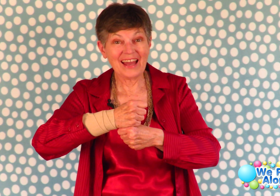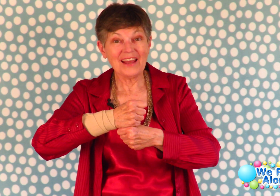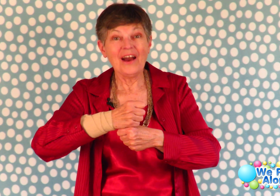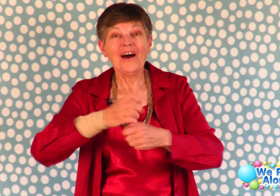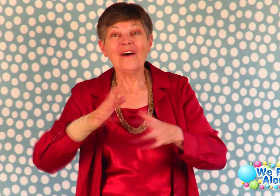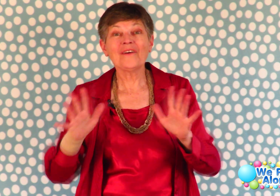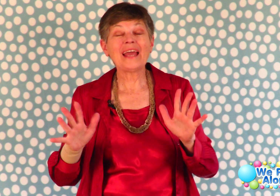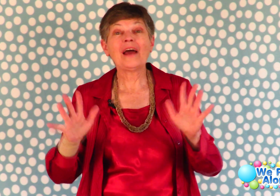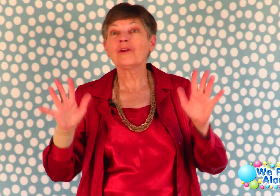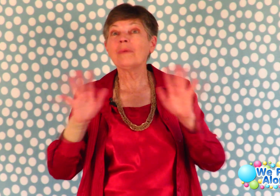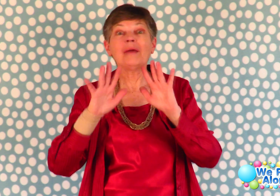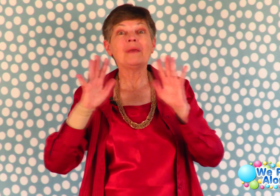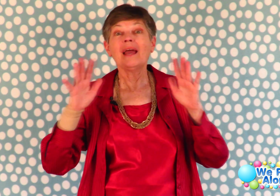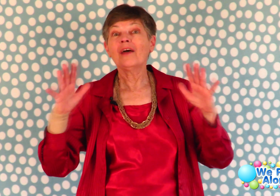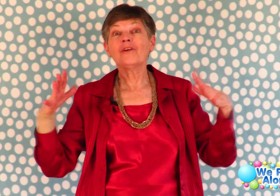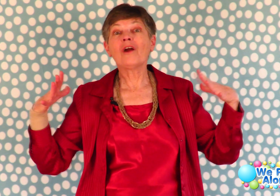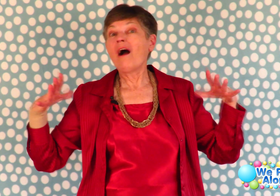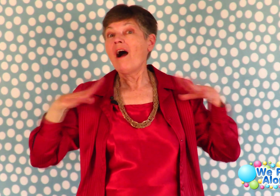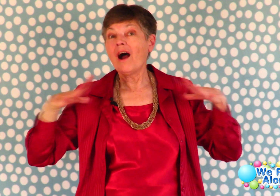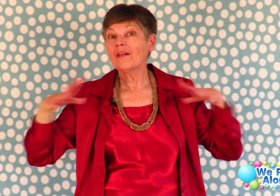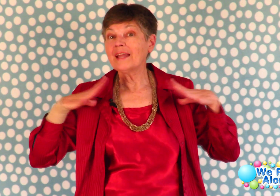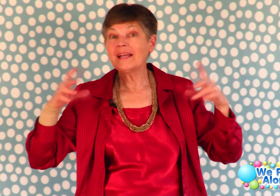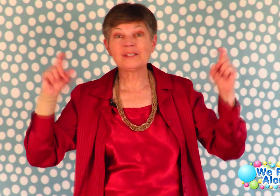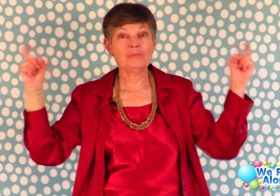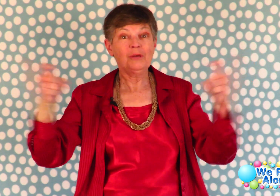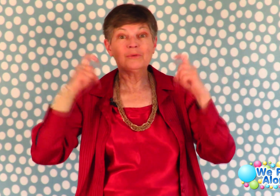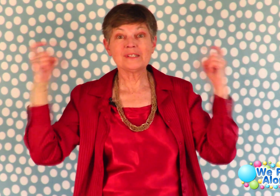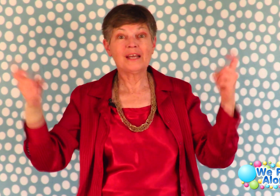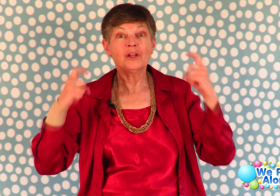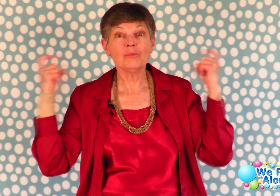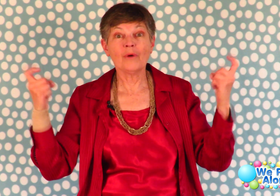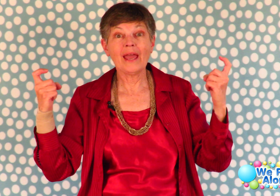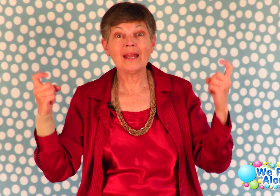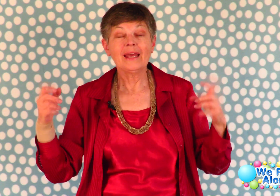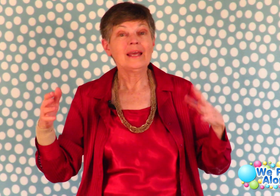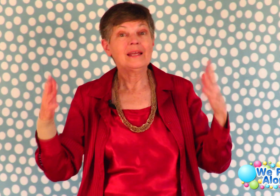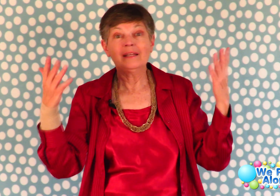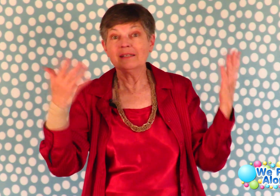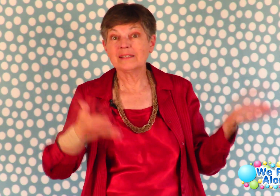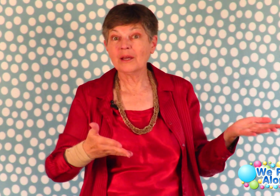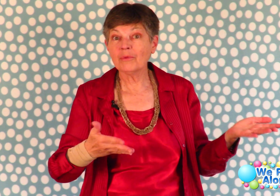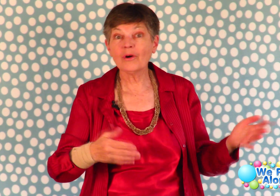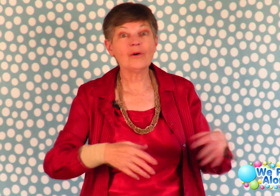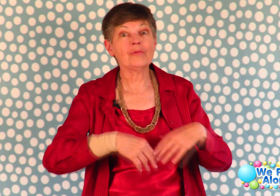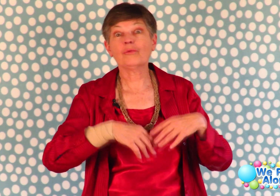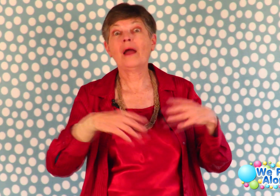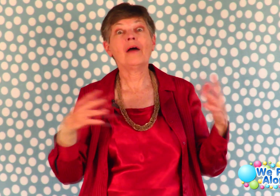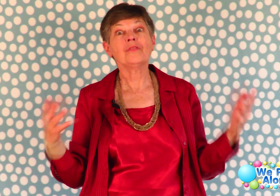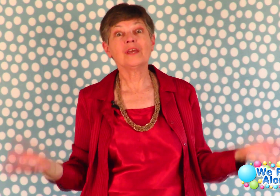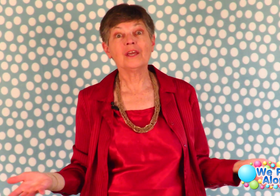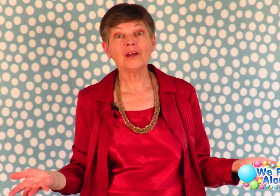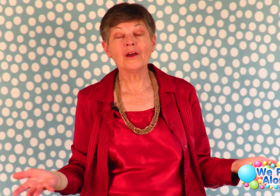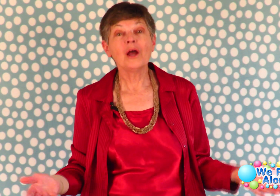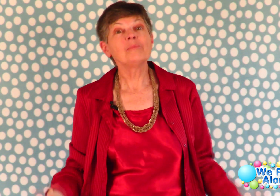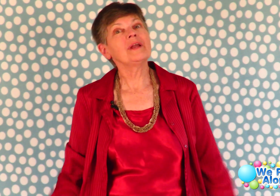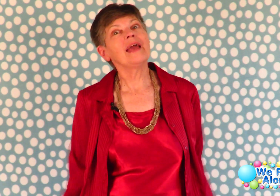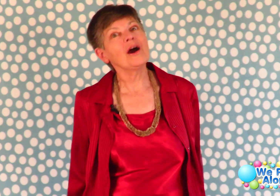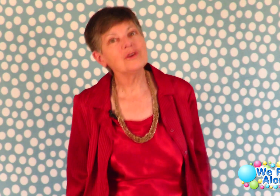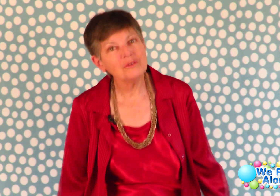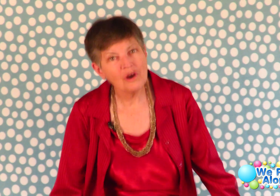got that? Okay, now there might be other holidays that people celebrate in December or throughout the year, but now you know